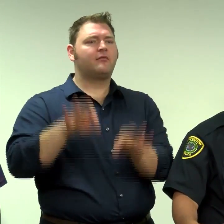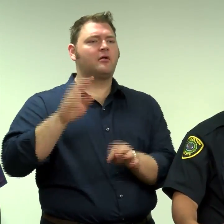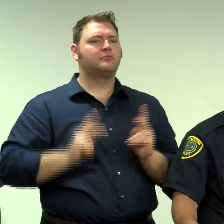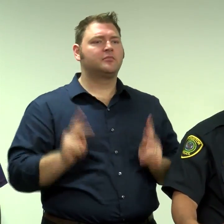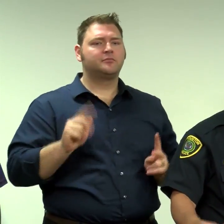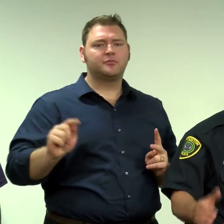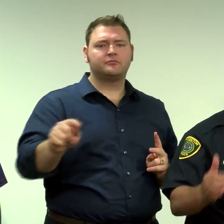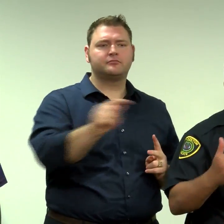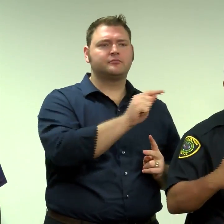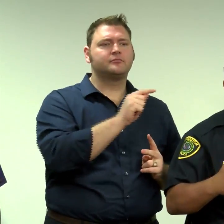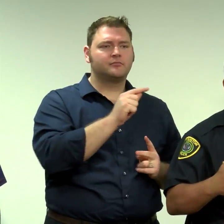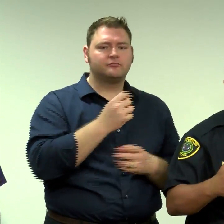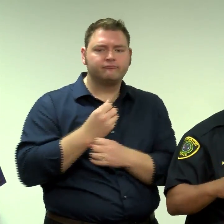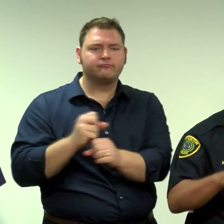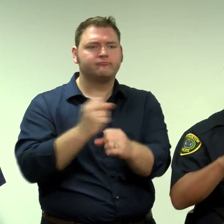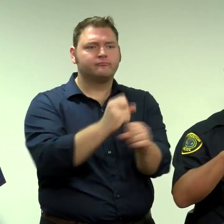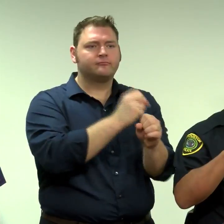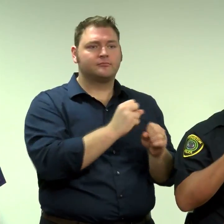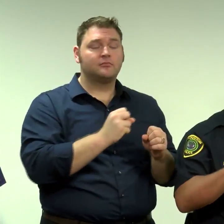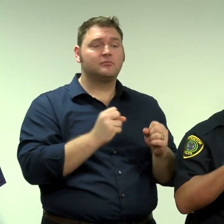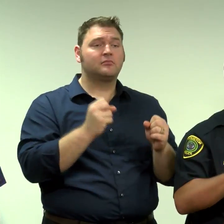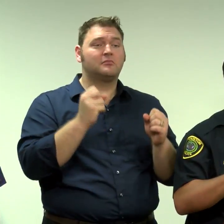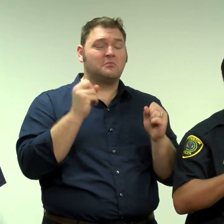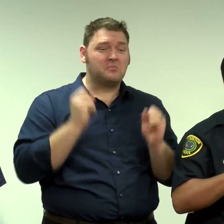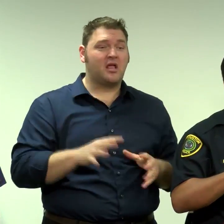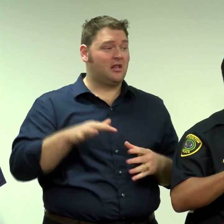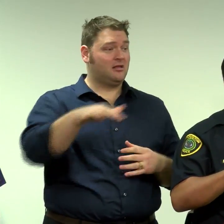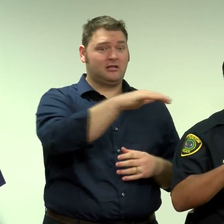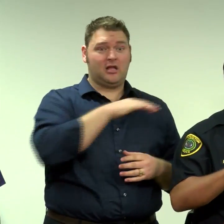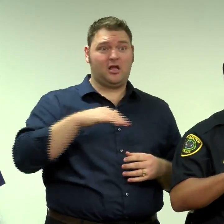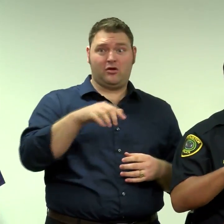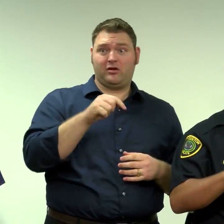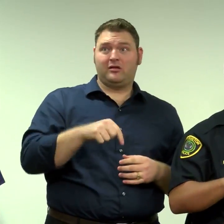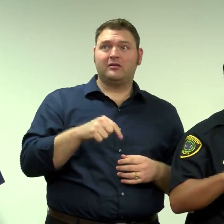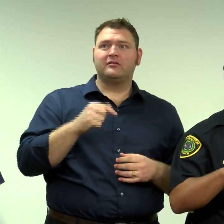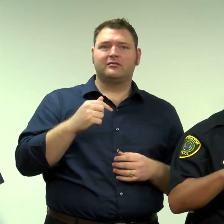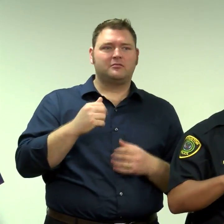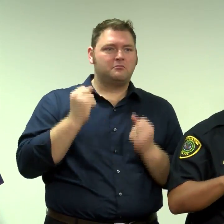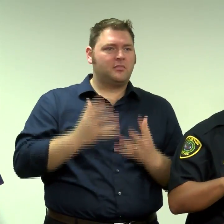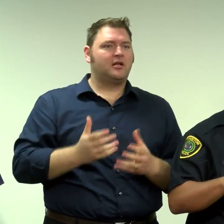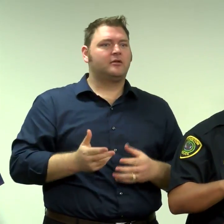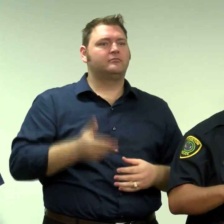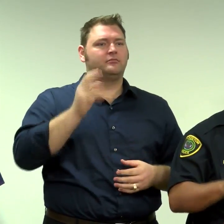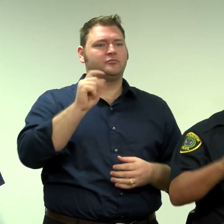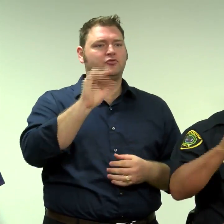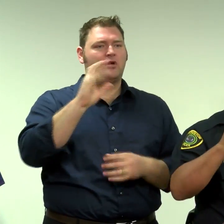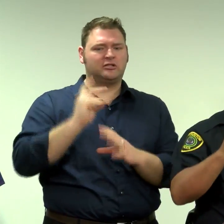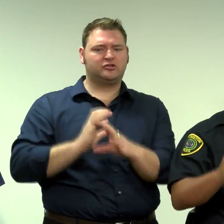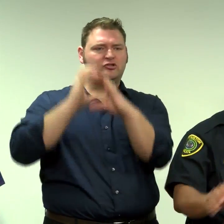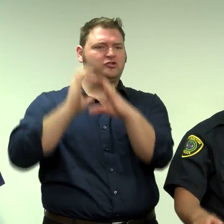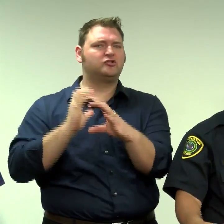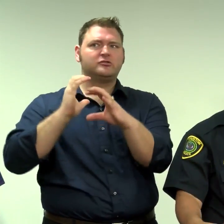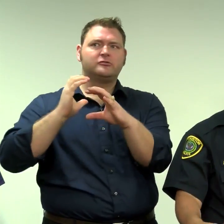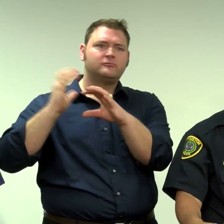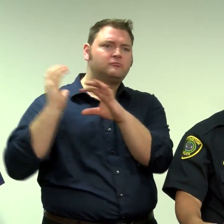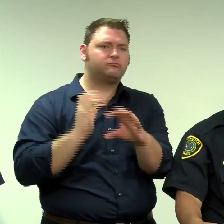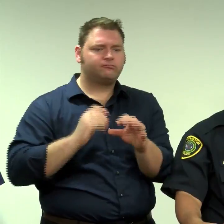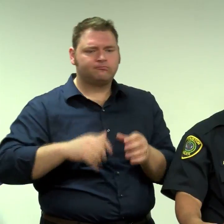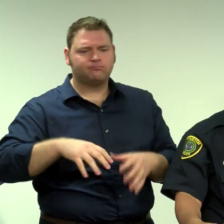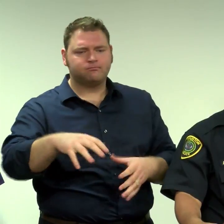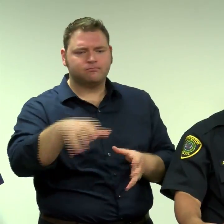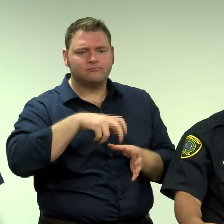water rescue vehicles have come into the theater. And please know, one of the delays has been, this is a